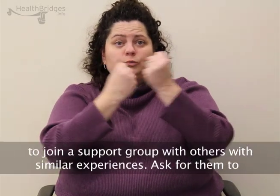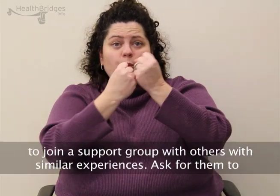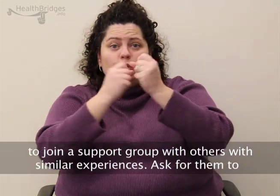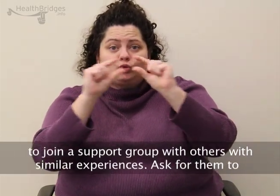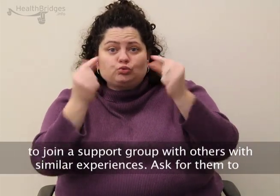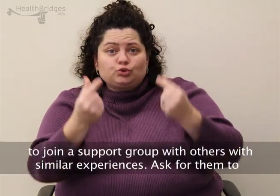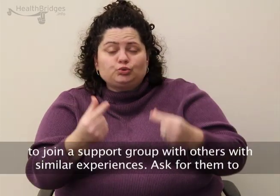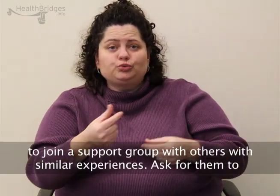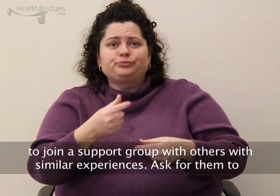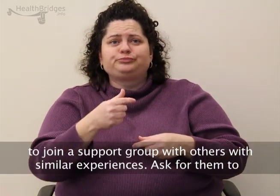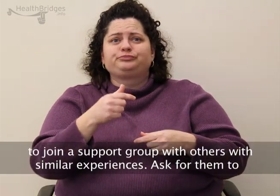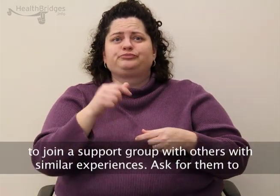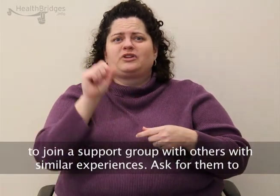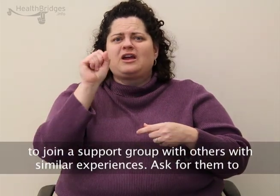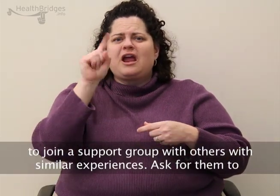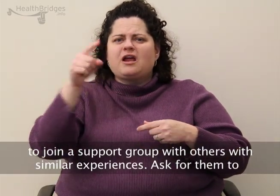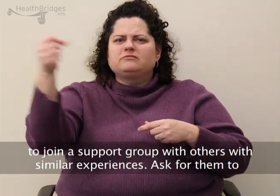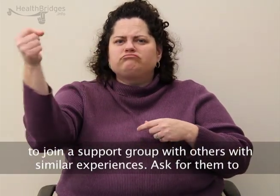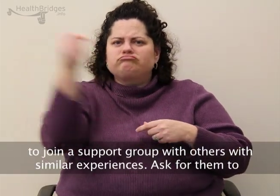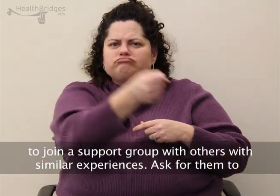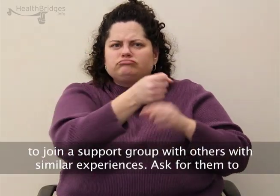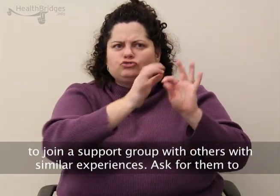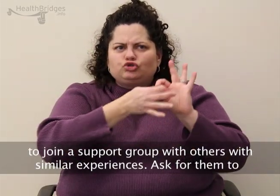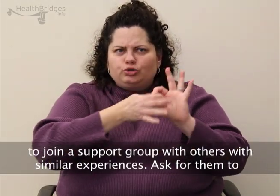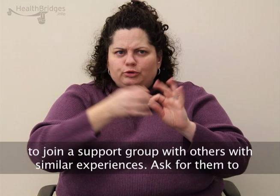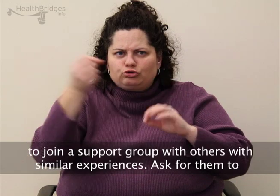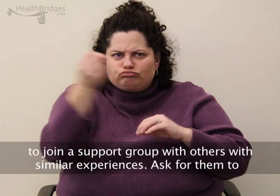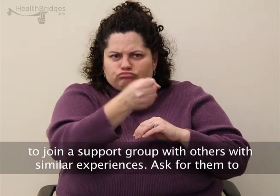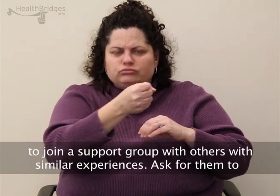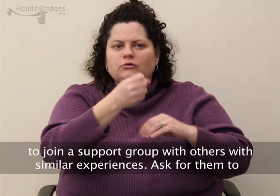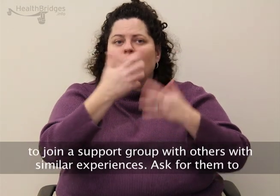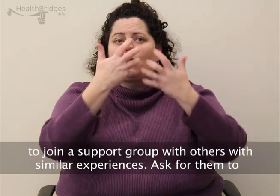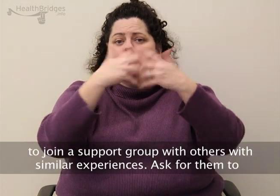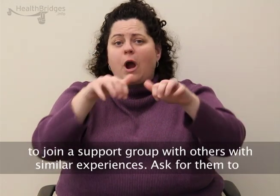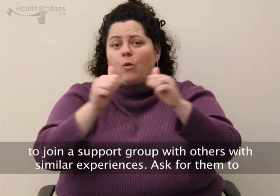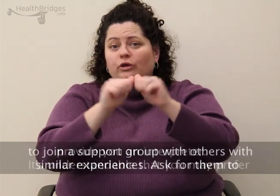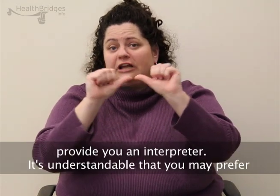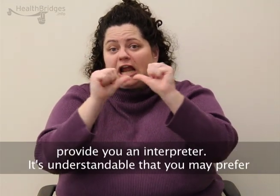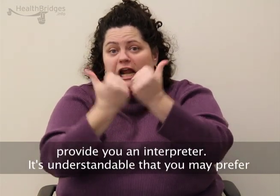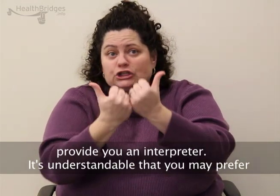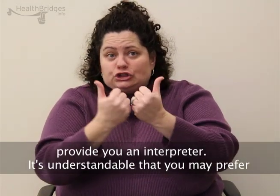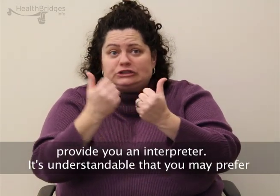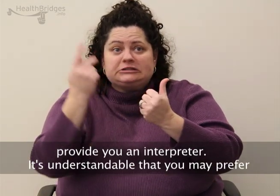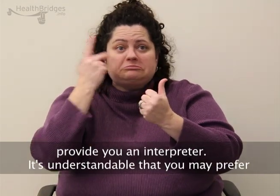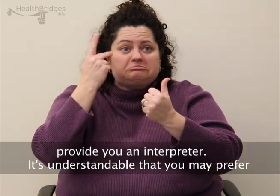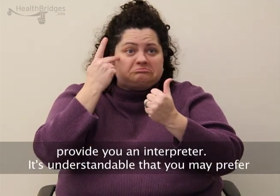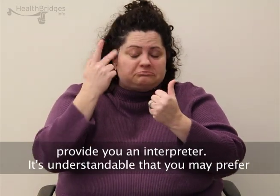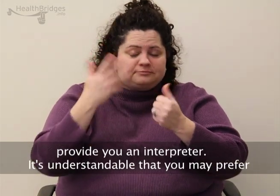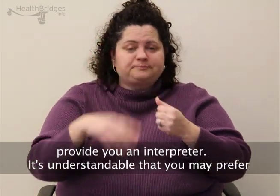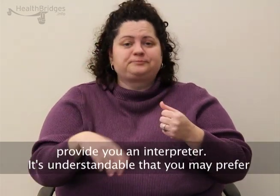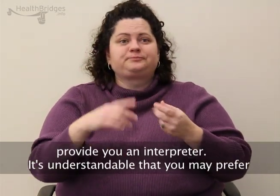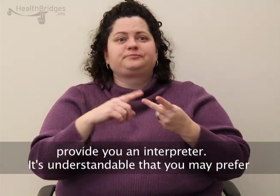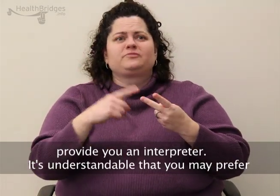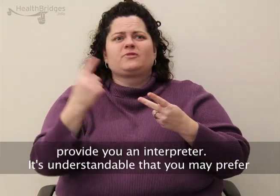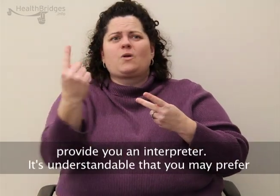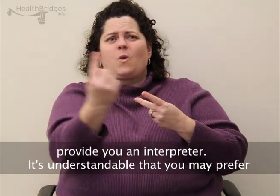group with others with similar experiences. Ask for them to provide you an interpreter.